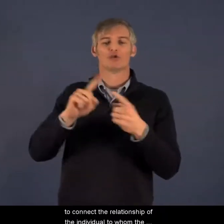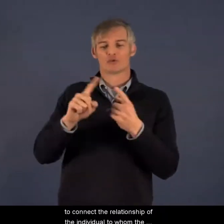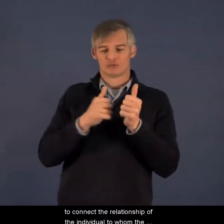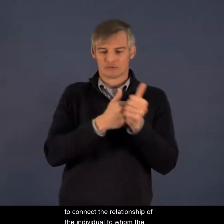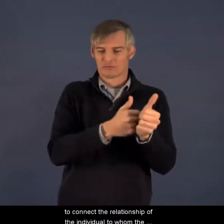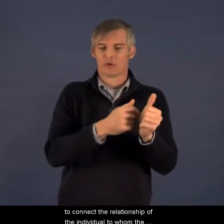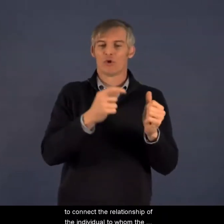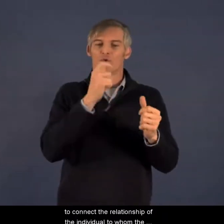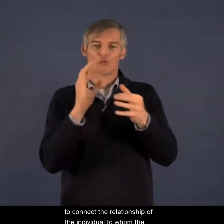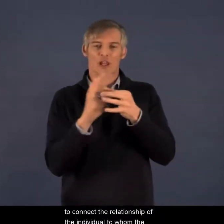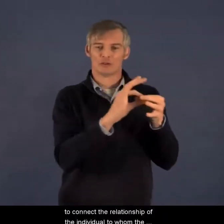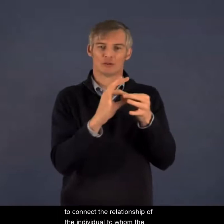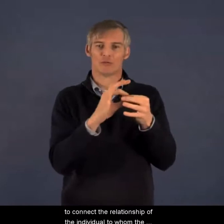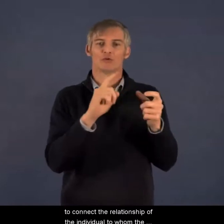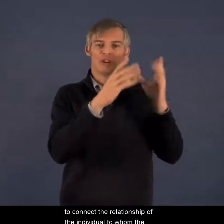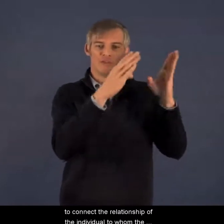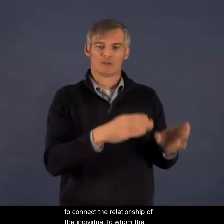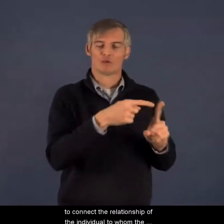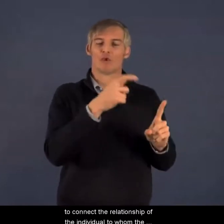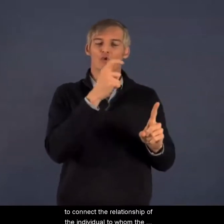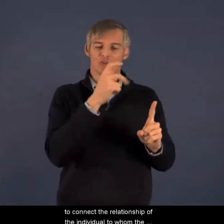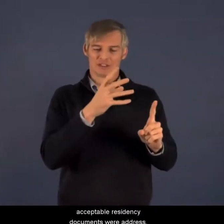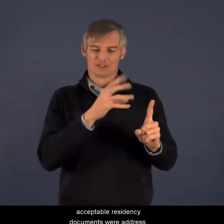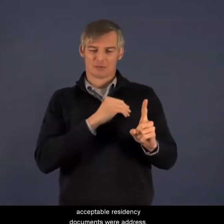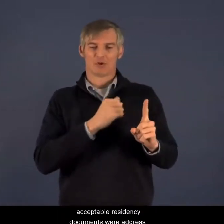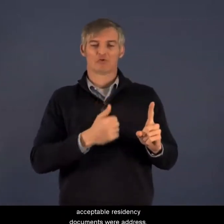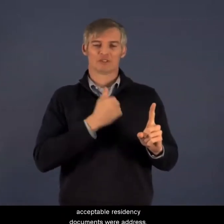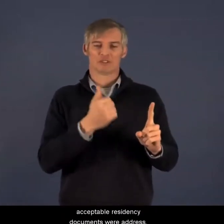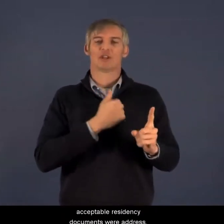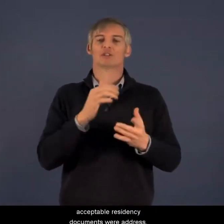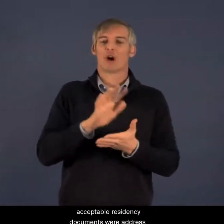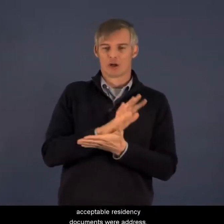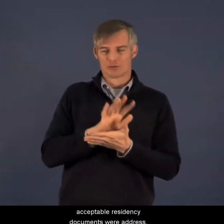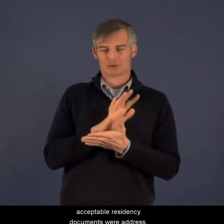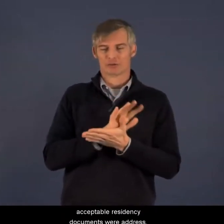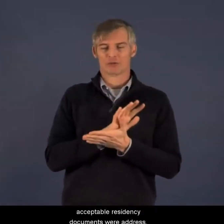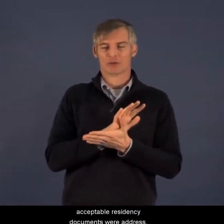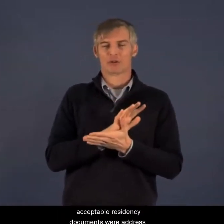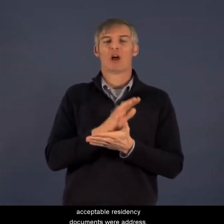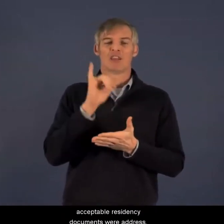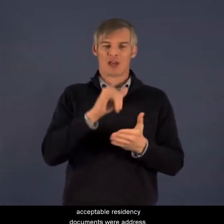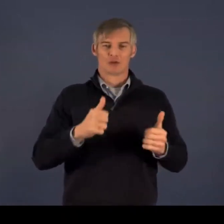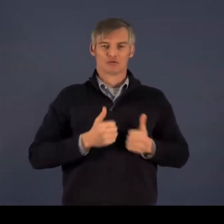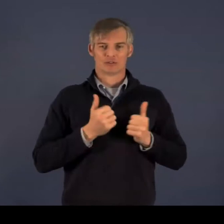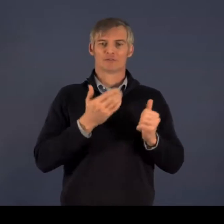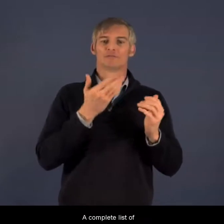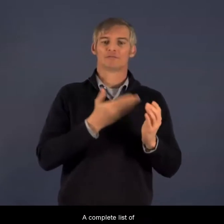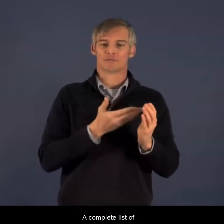their relationship to the individual to whom the acceptable residency documents were addressed. A